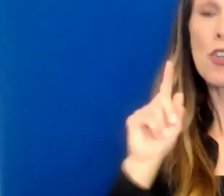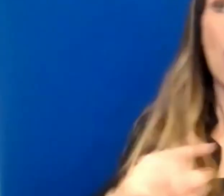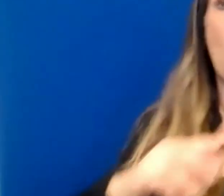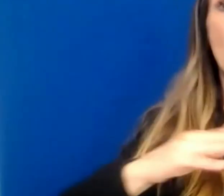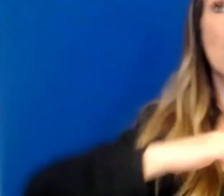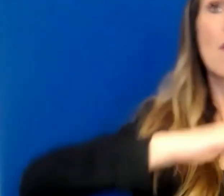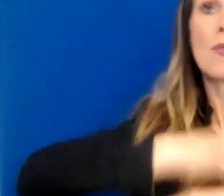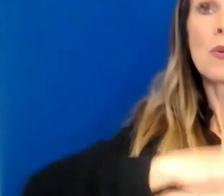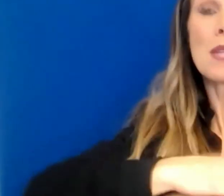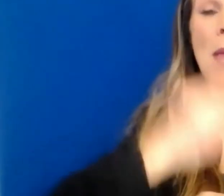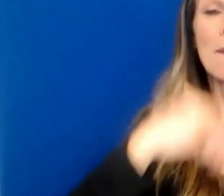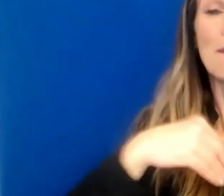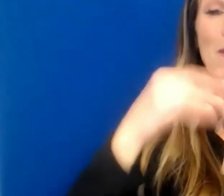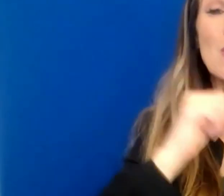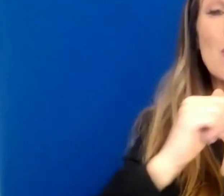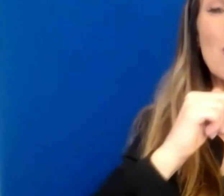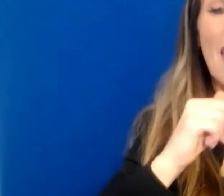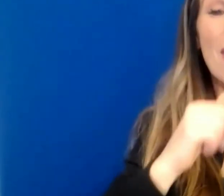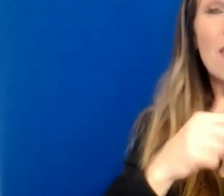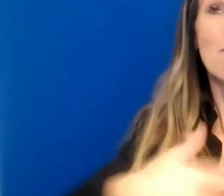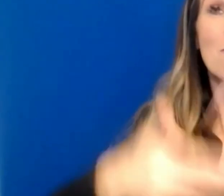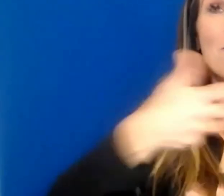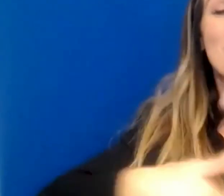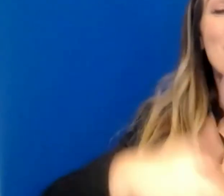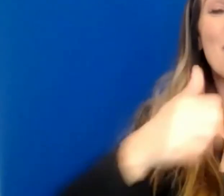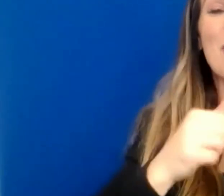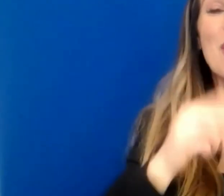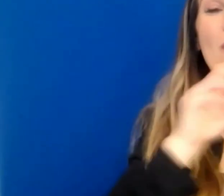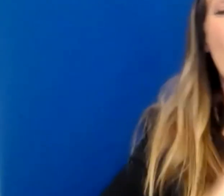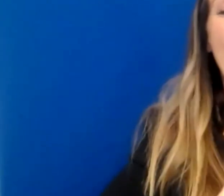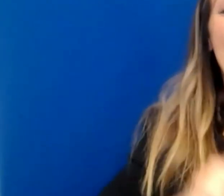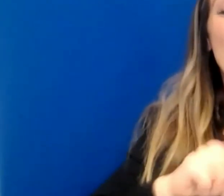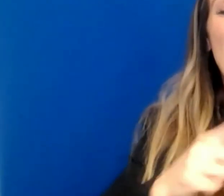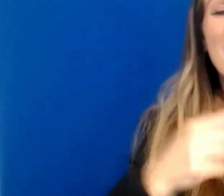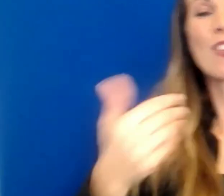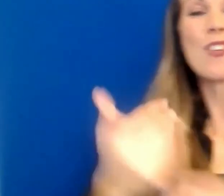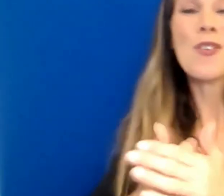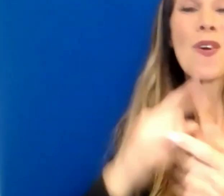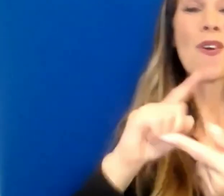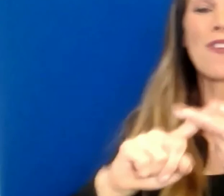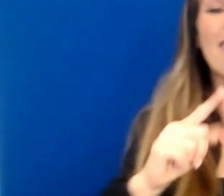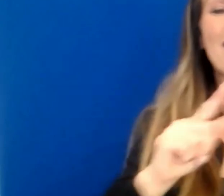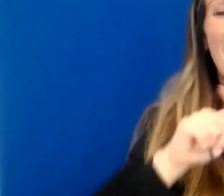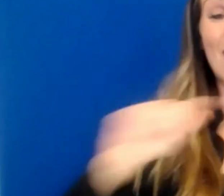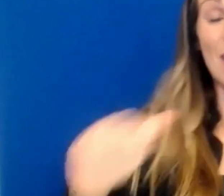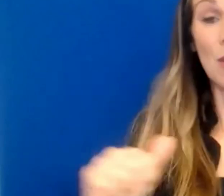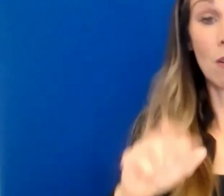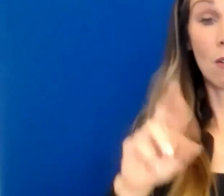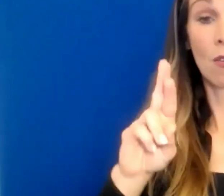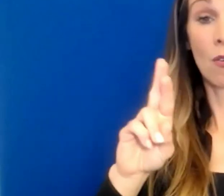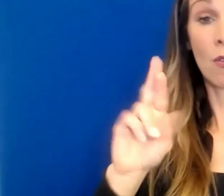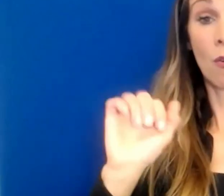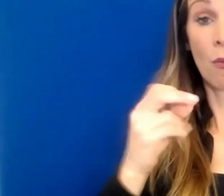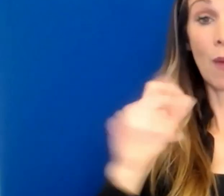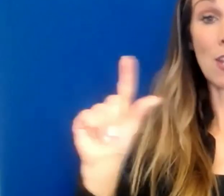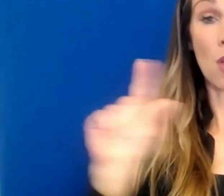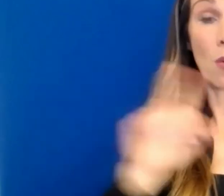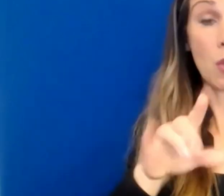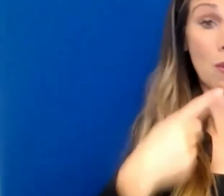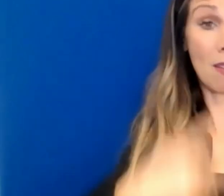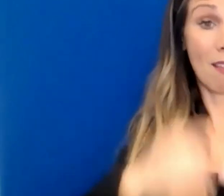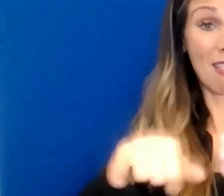with old and new friends and colleagues. Rachel, were you planning to cover the informal dimensions